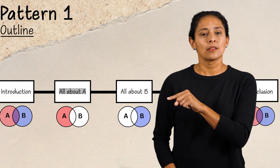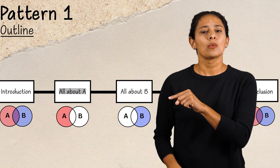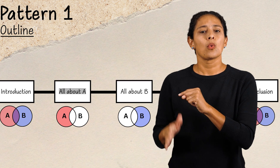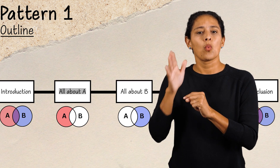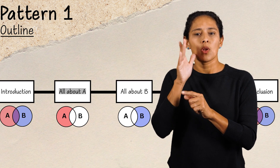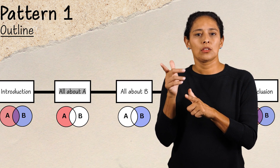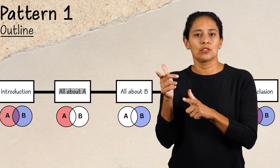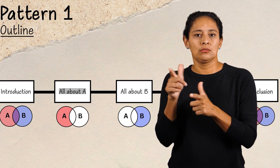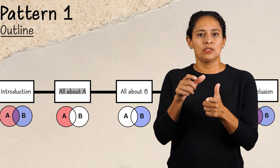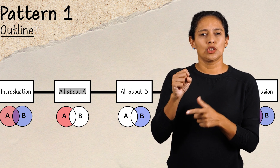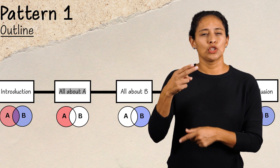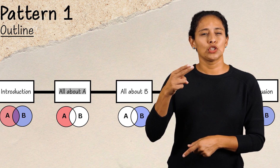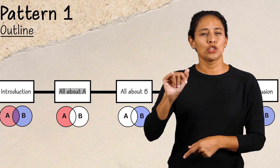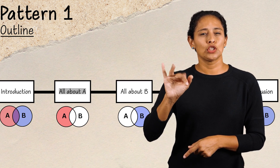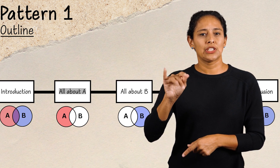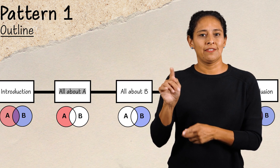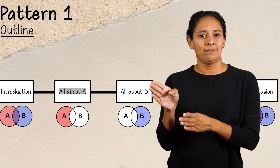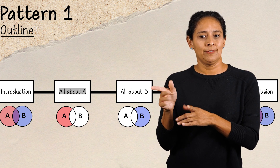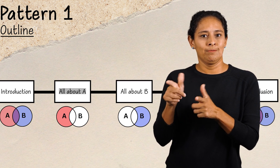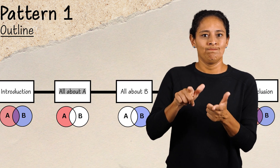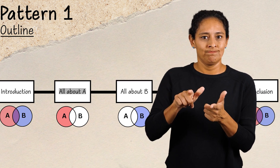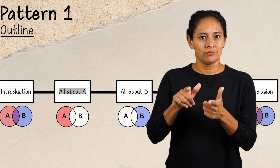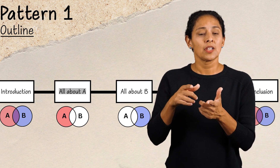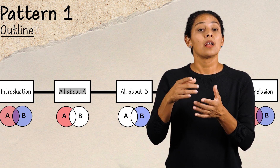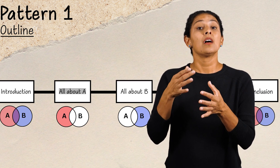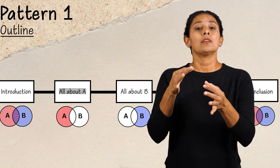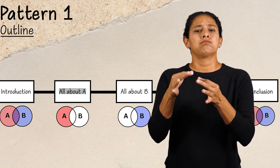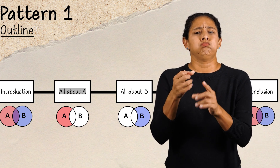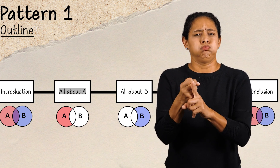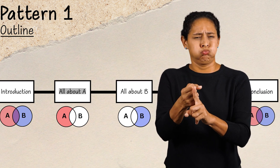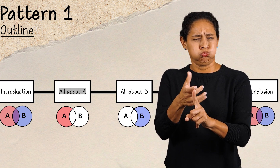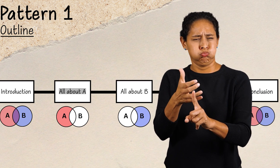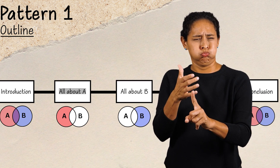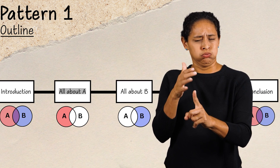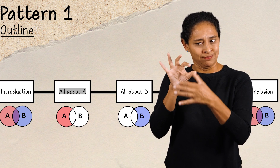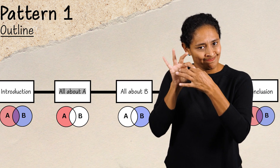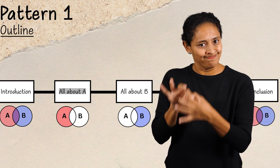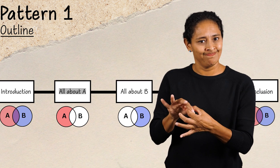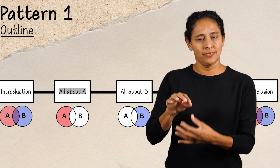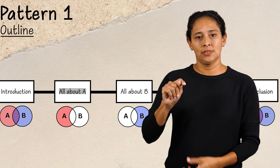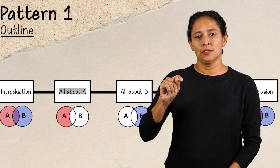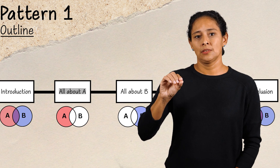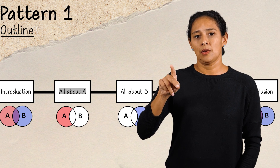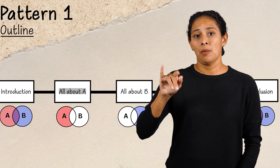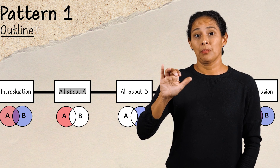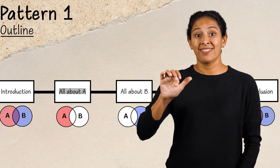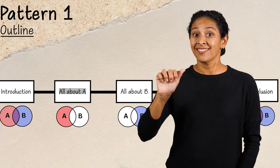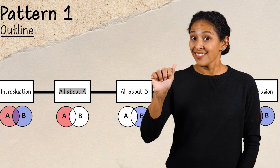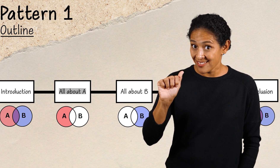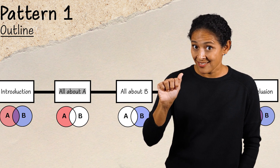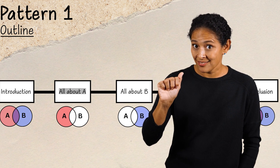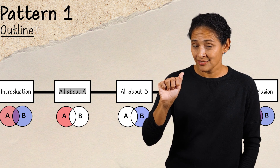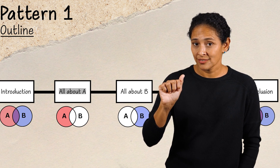Then we would shift and describe all about topic A.